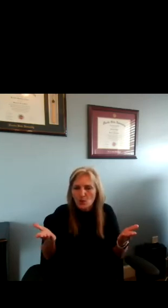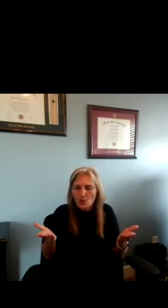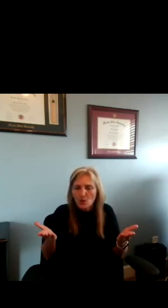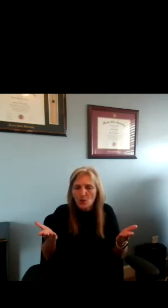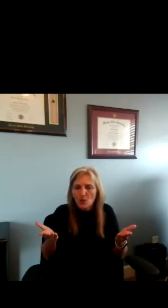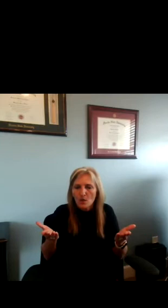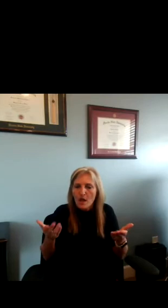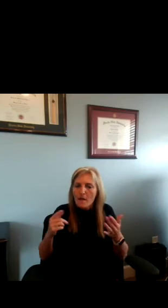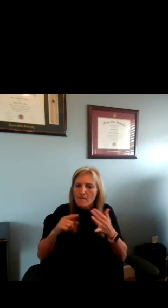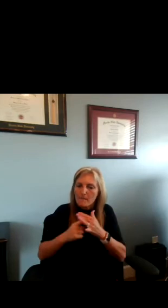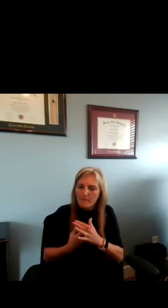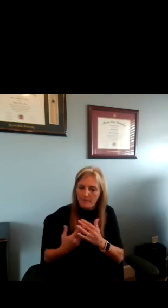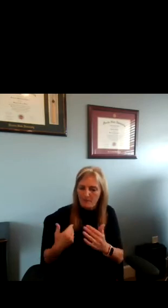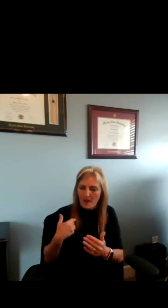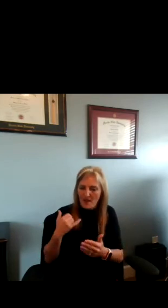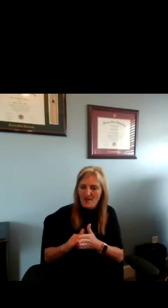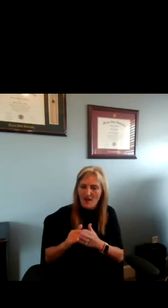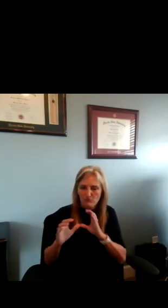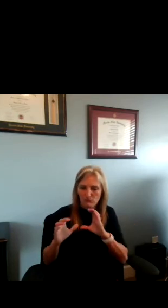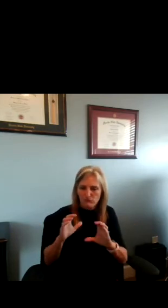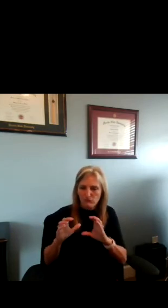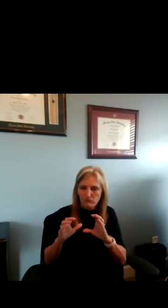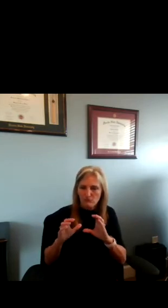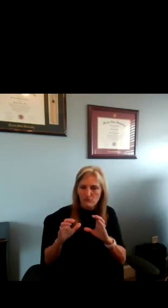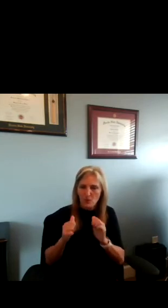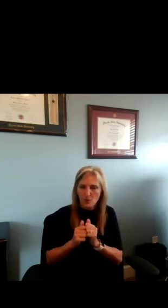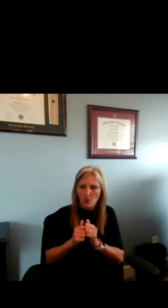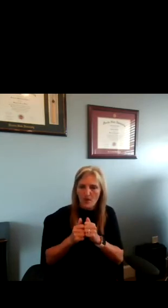and to begin to have that conversation